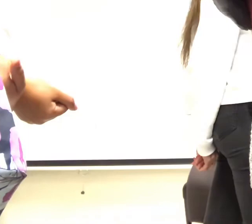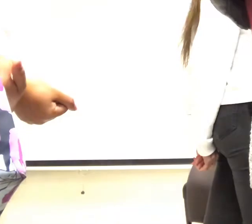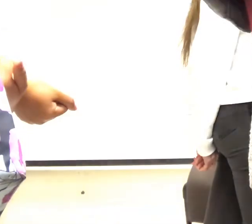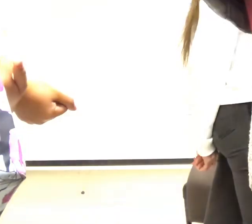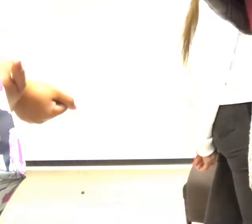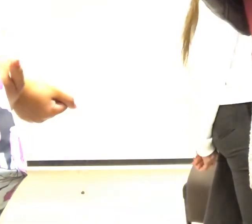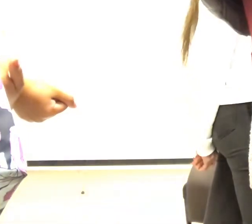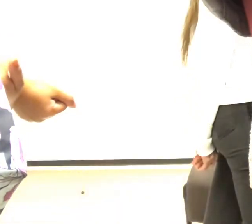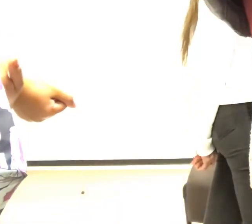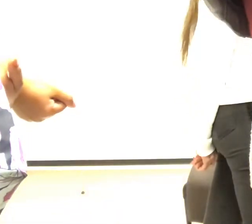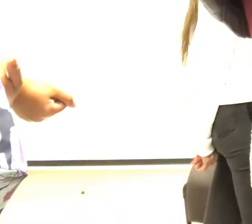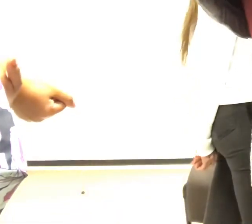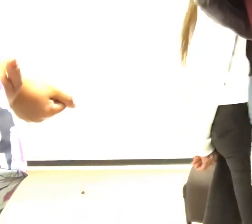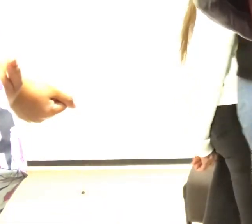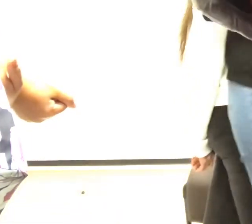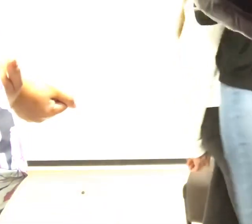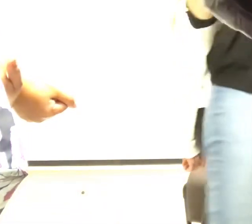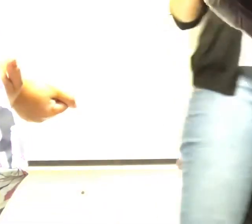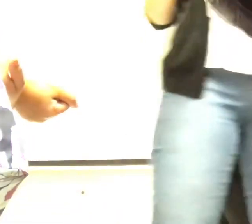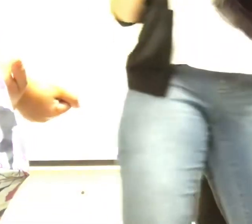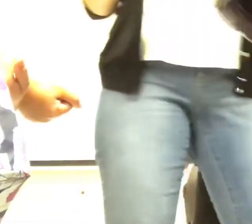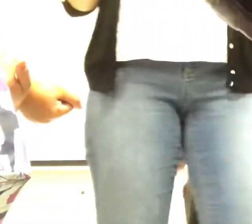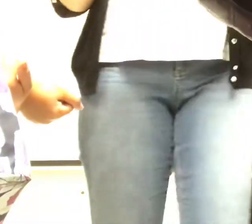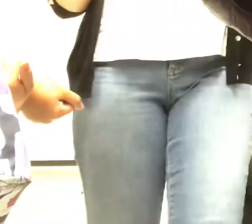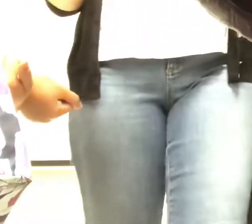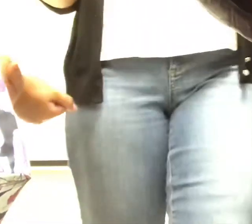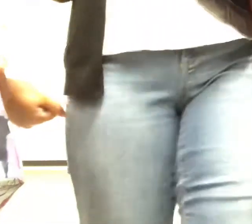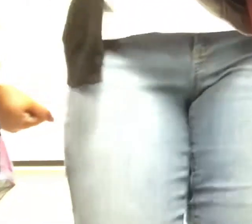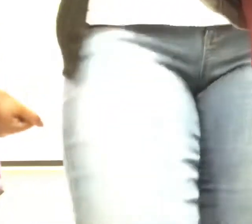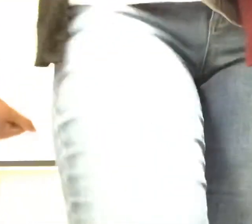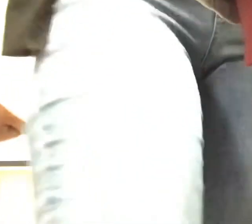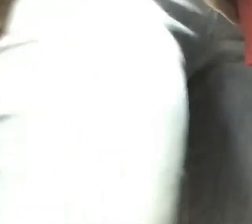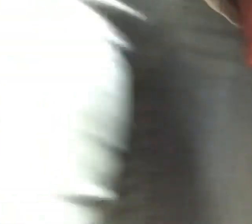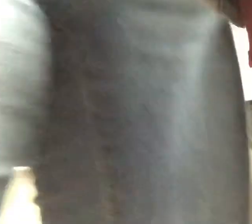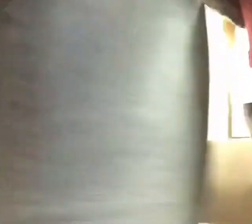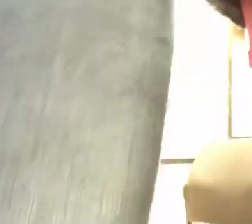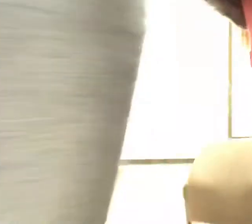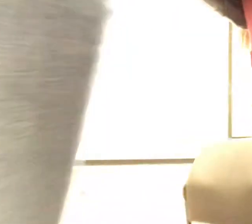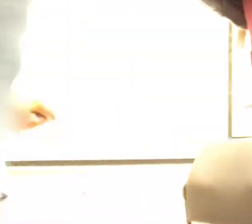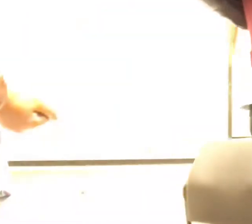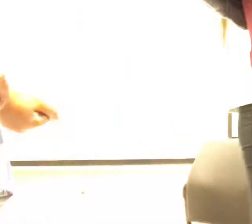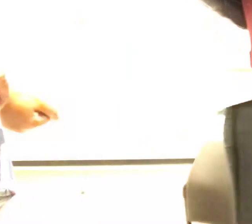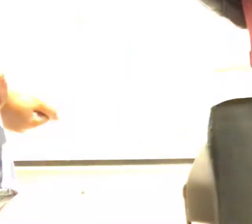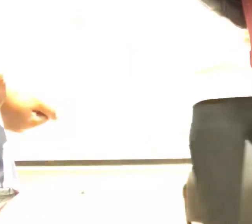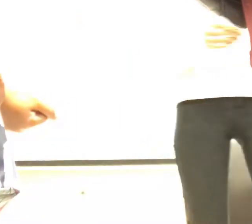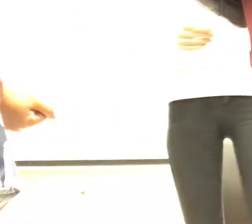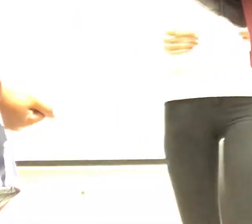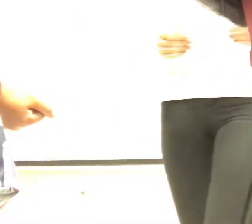couldn't figure out what it was. We went to the next one, and then I was able to see it. That makes